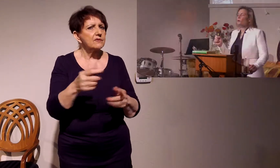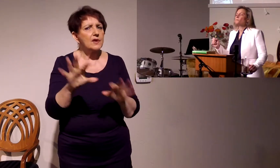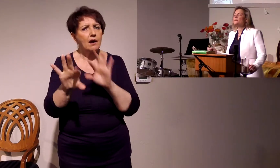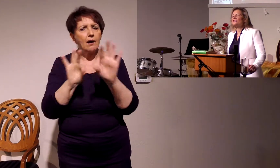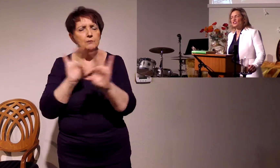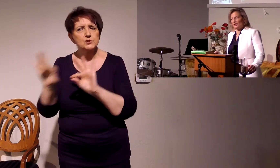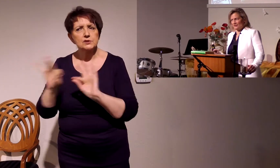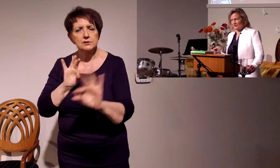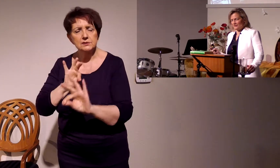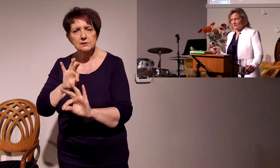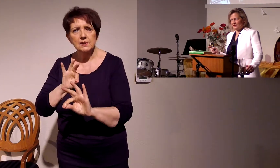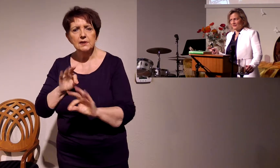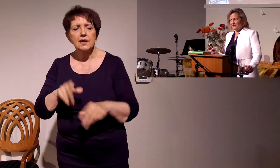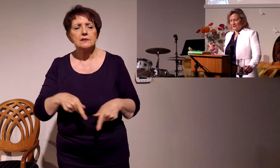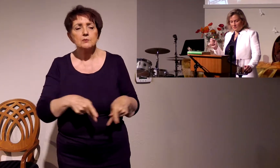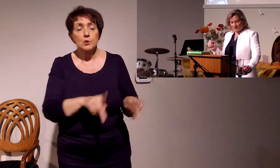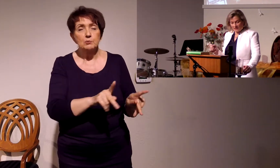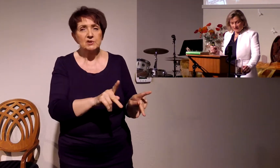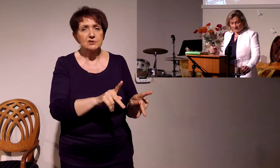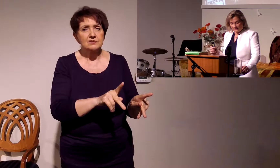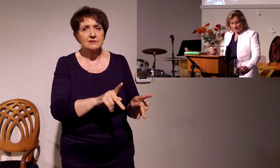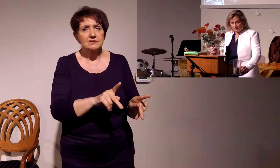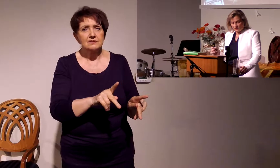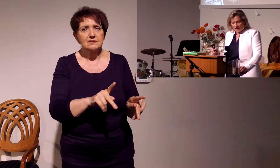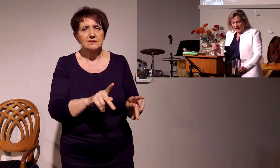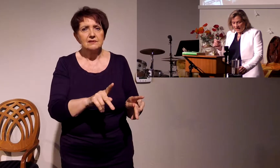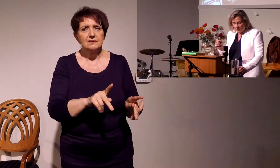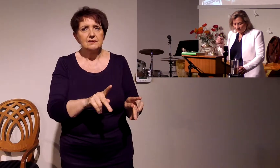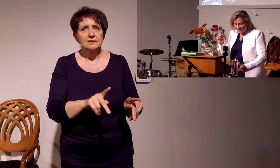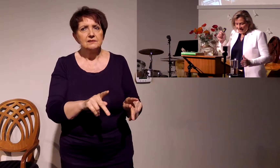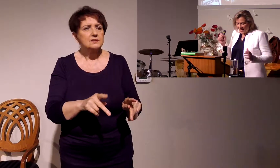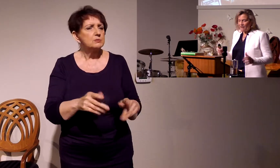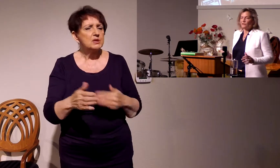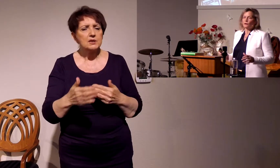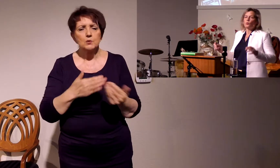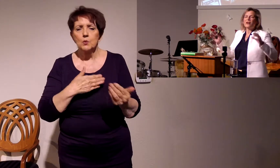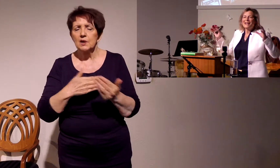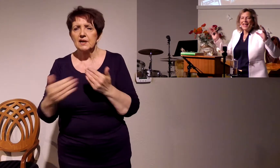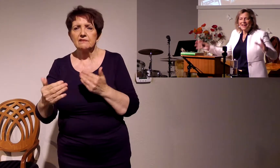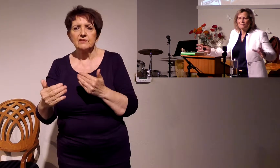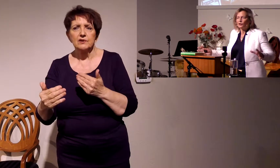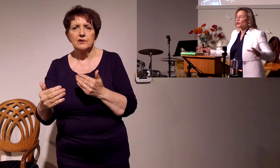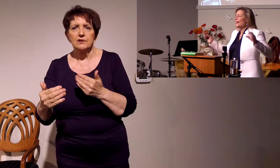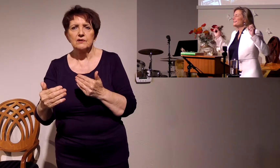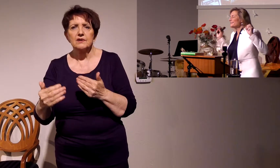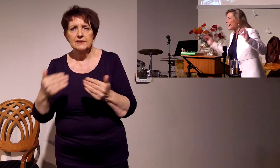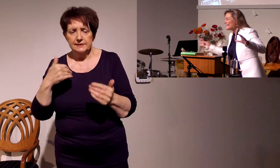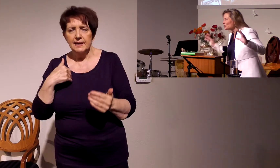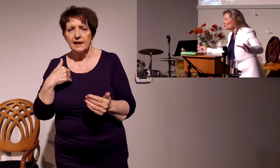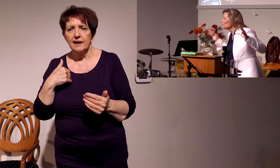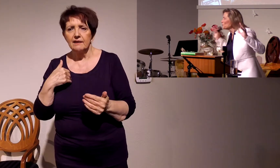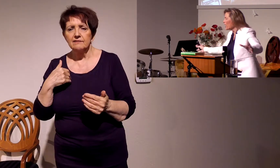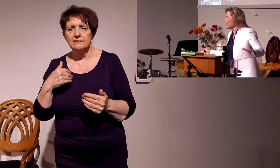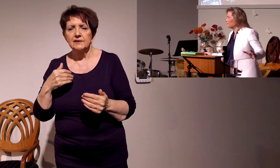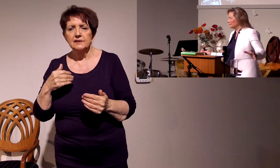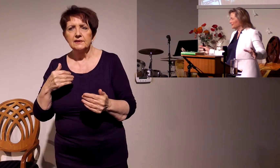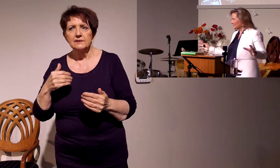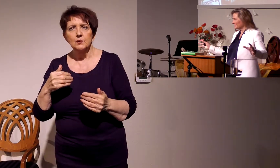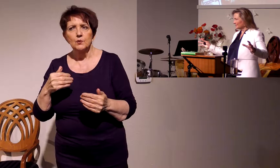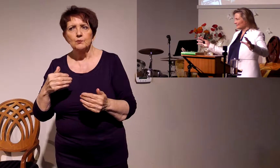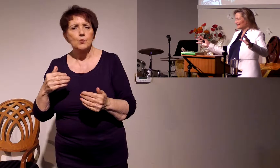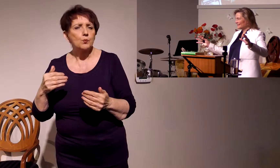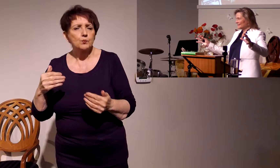and the permission to be and have whatever lights you